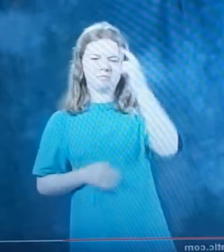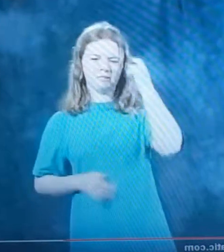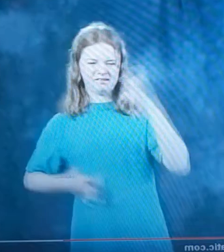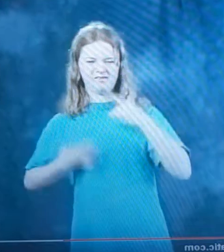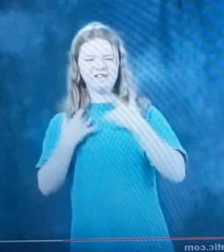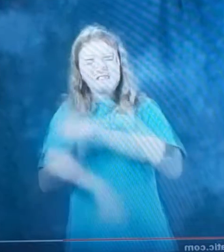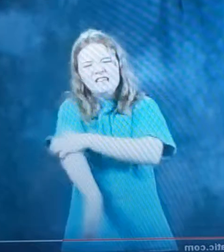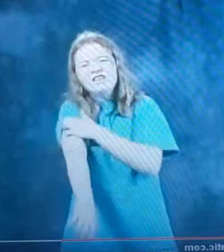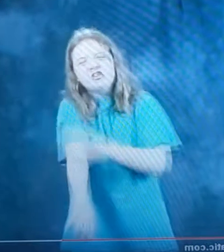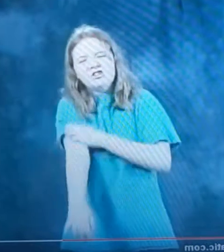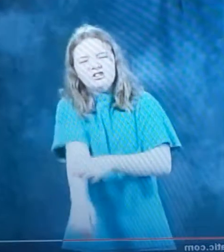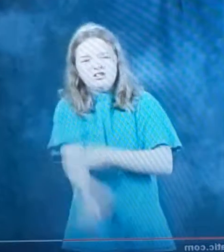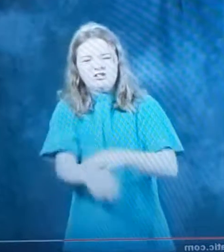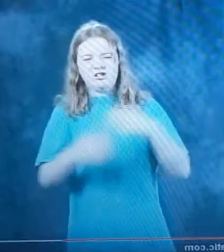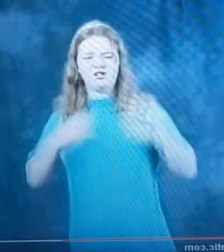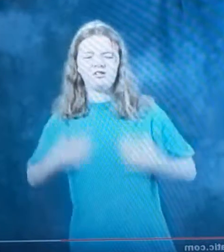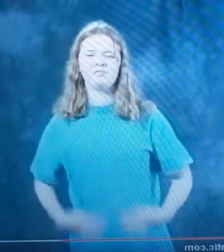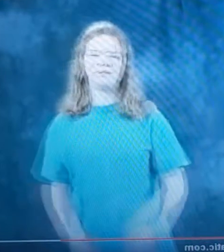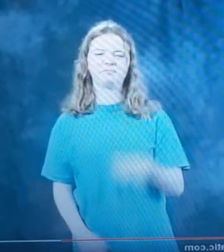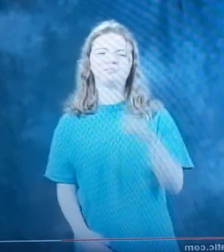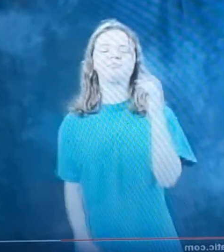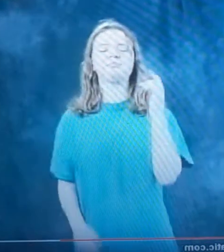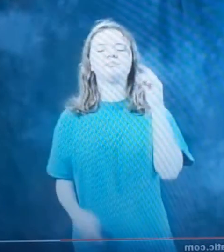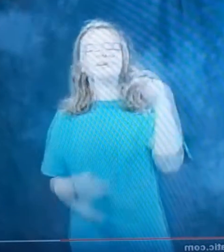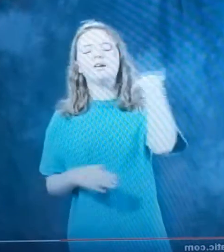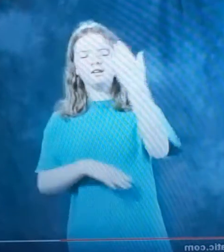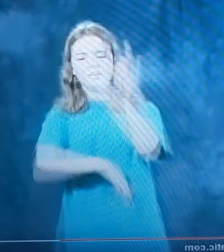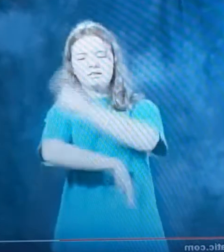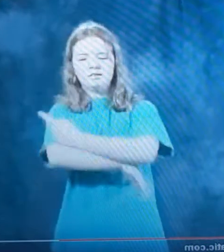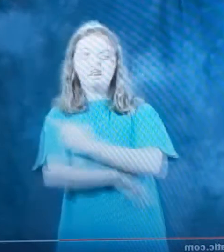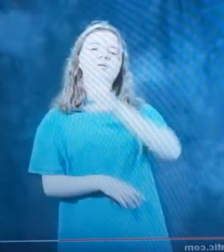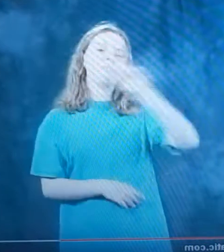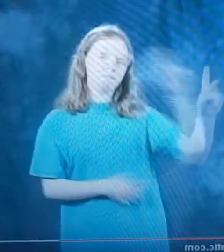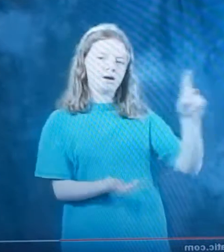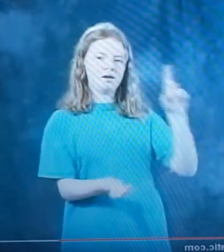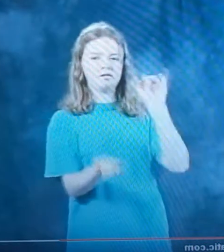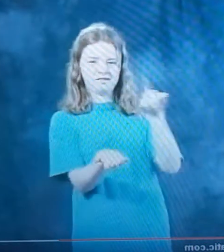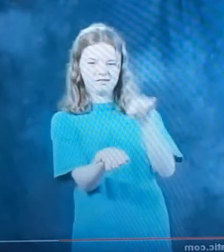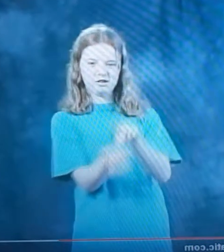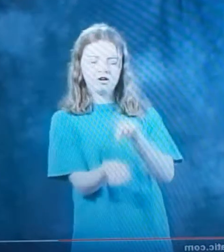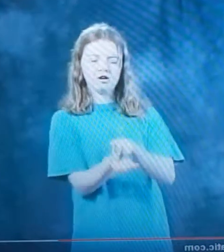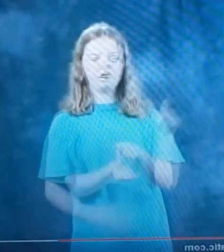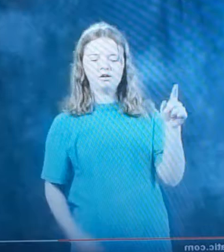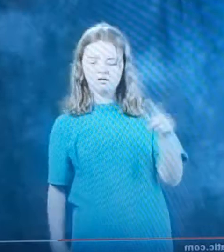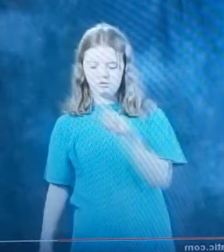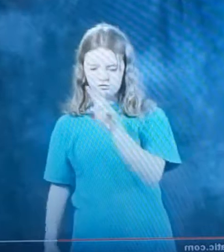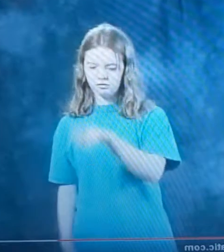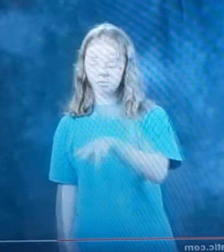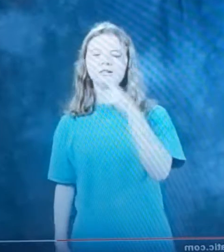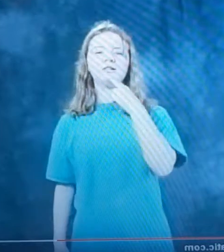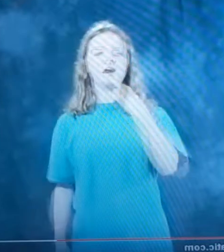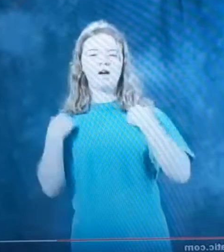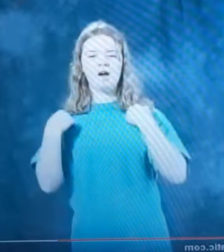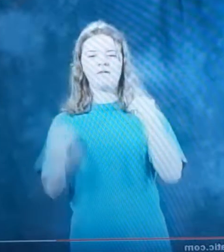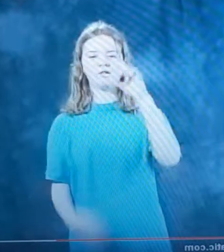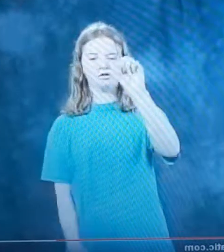and turning because I kept feeling itchy all over my body. The next day, I went back to see that doctor again. The doctor looked me up and